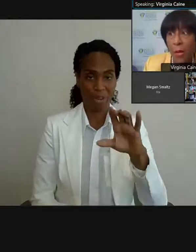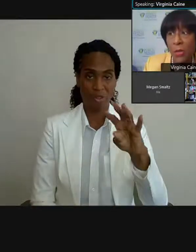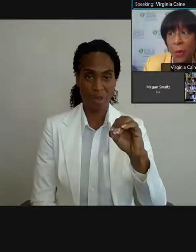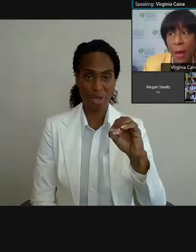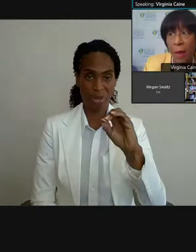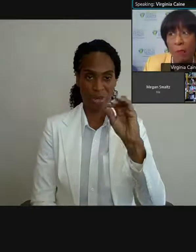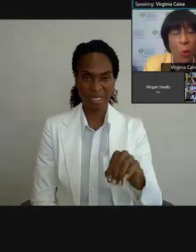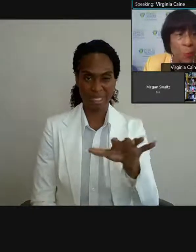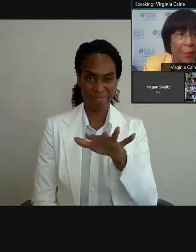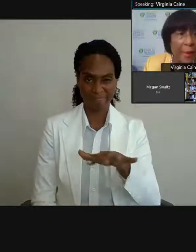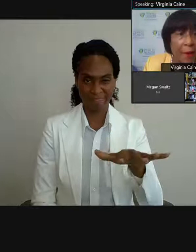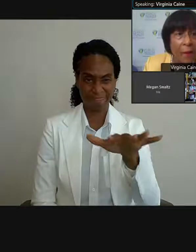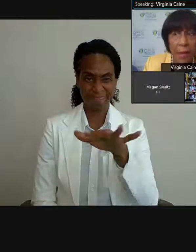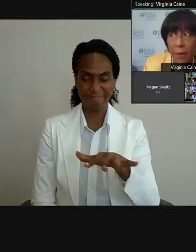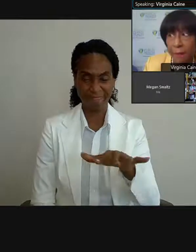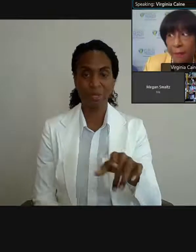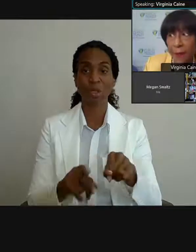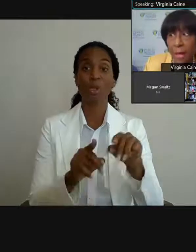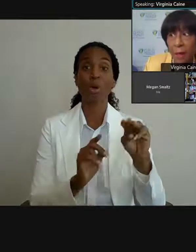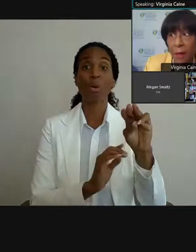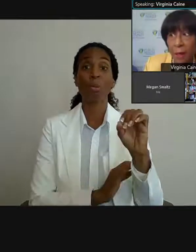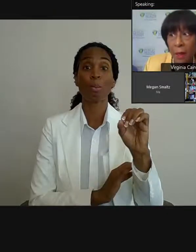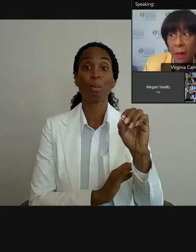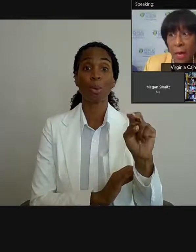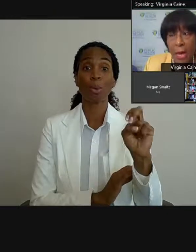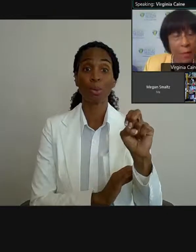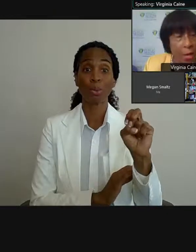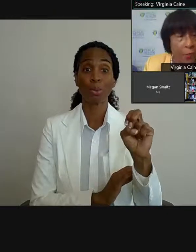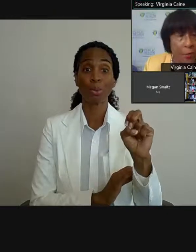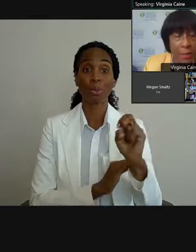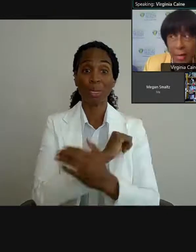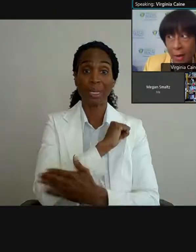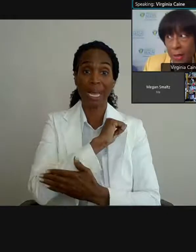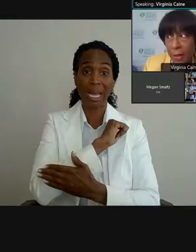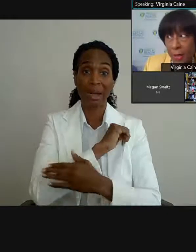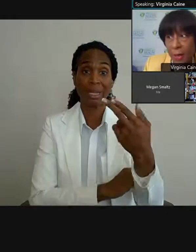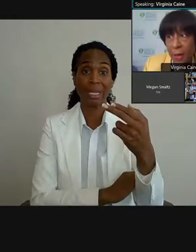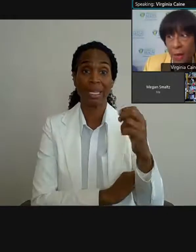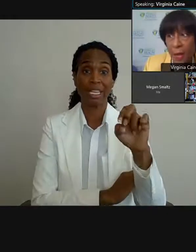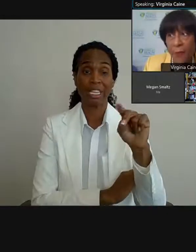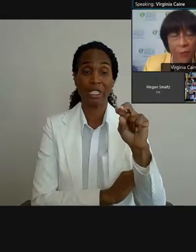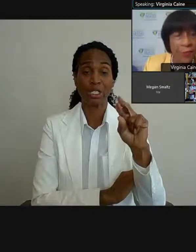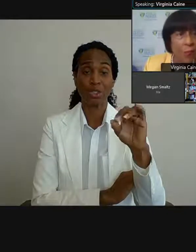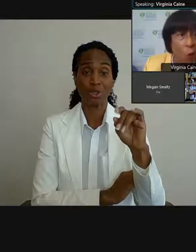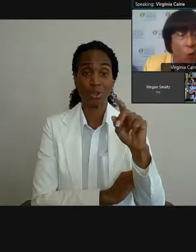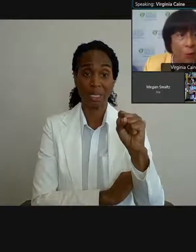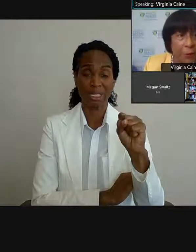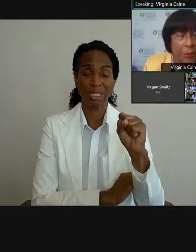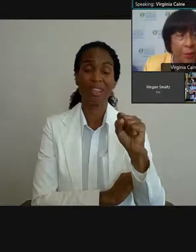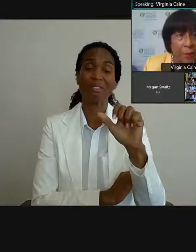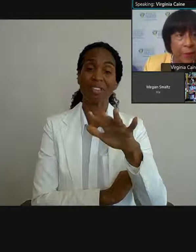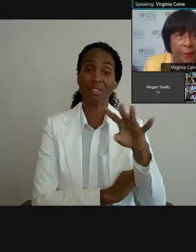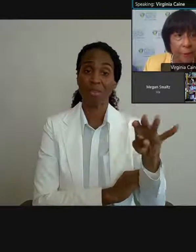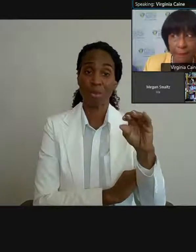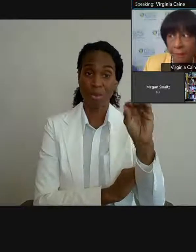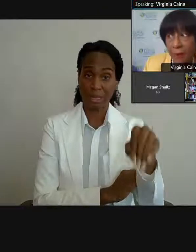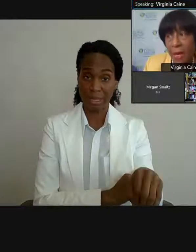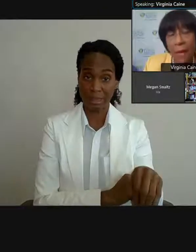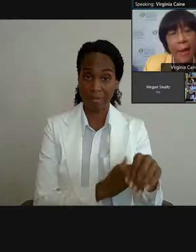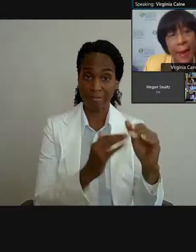But we also have Boone County and Hendricks County at